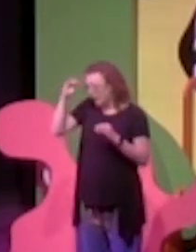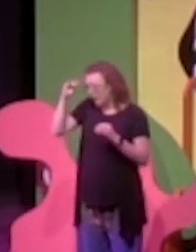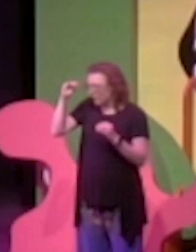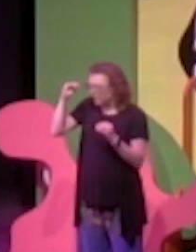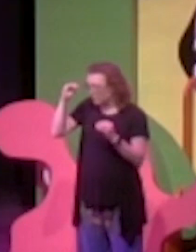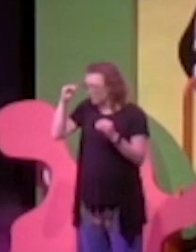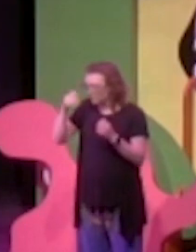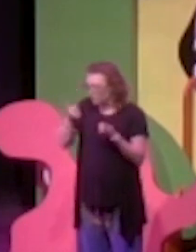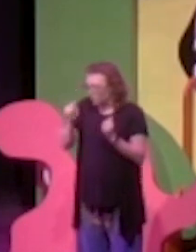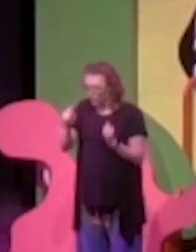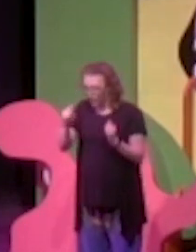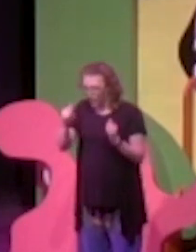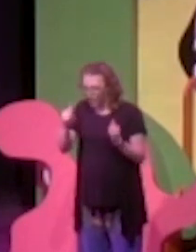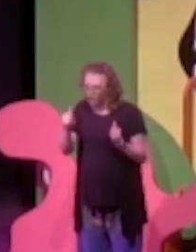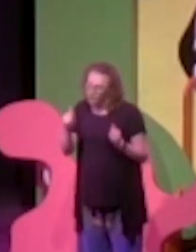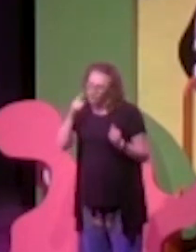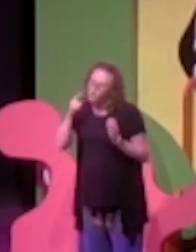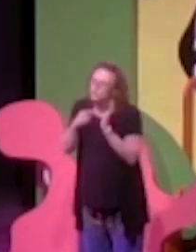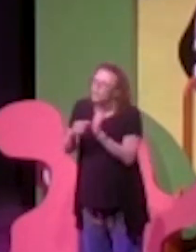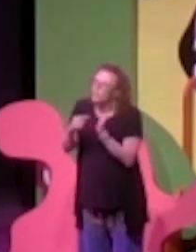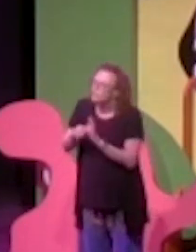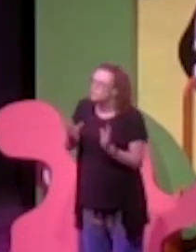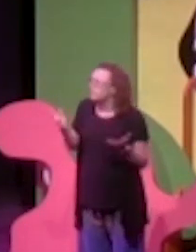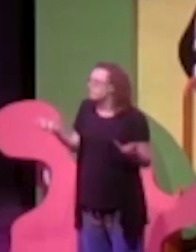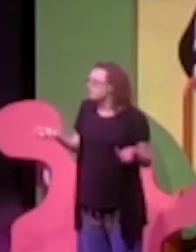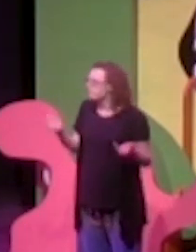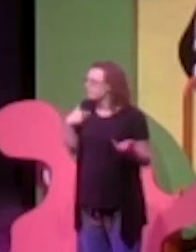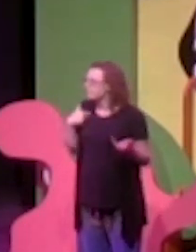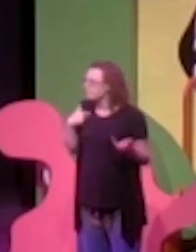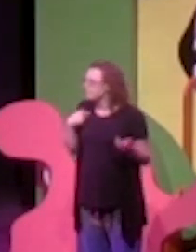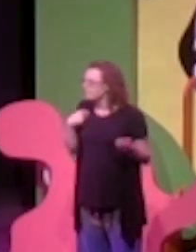about fire, you know, the fire,